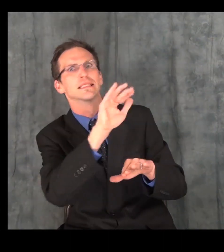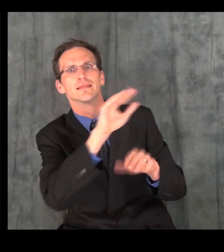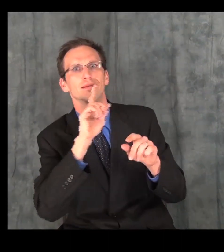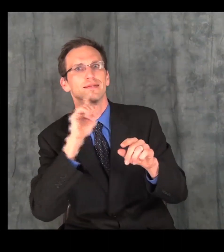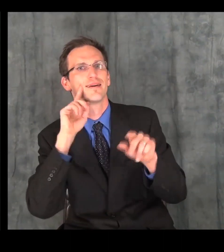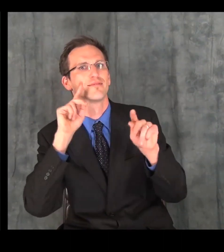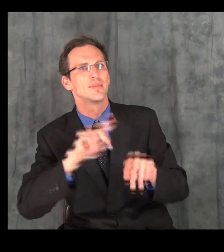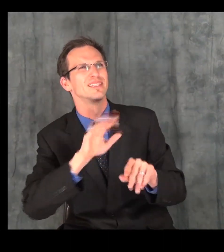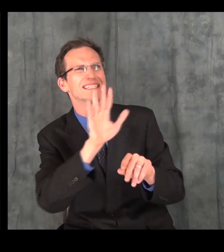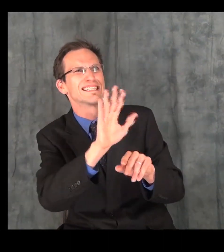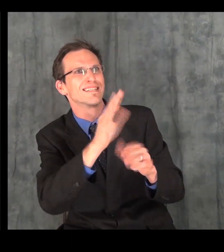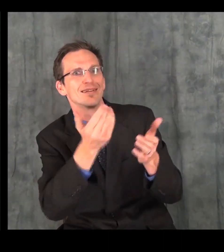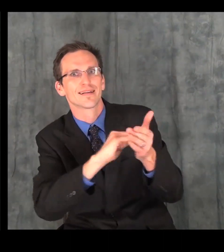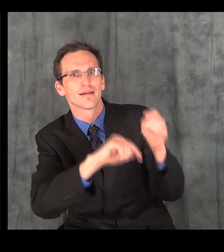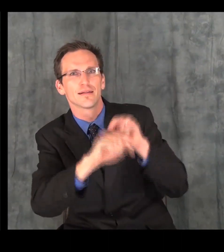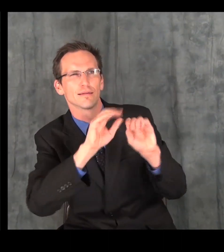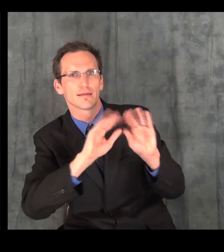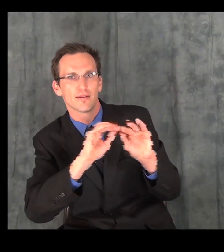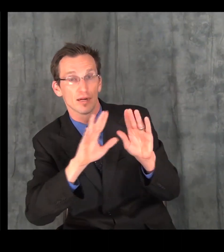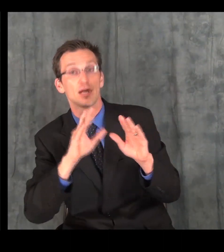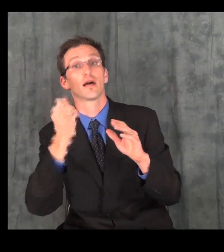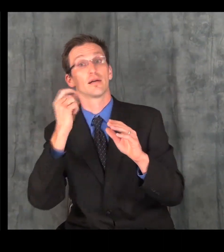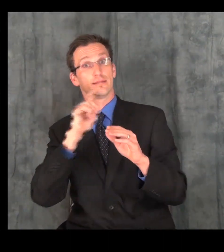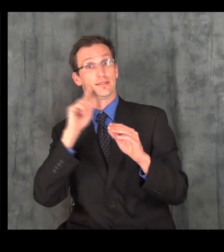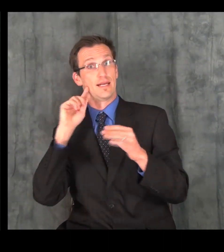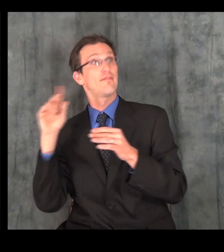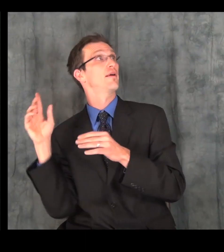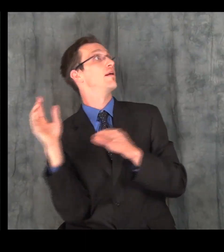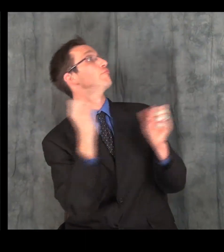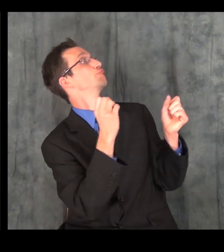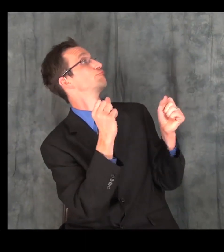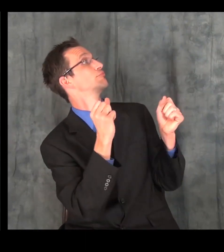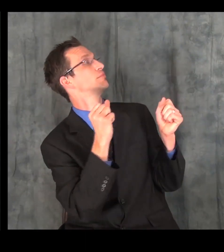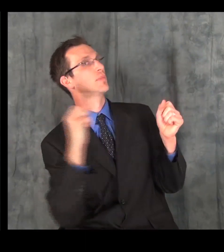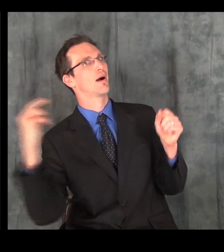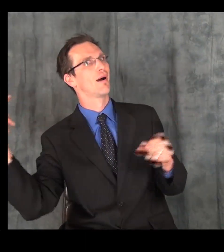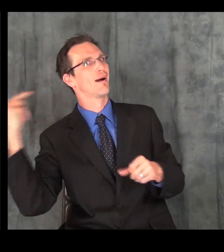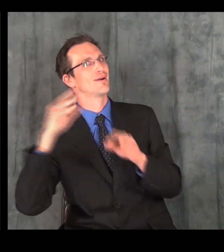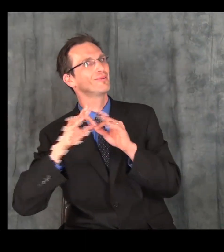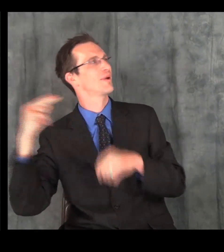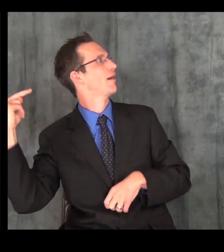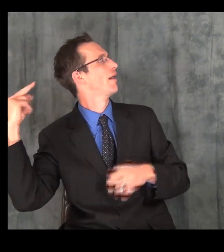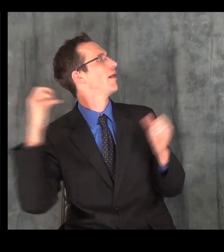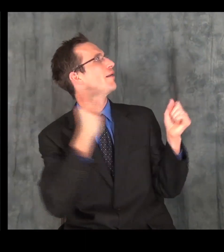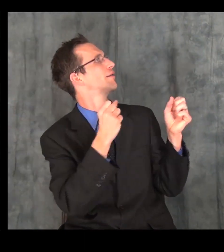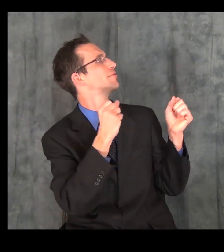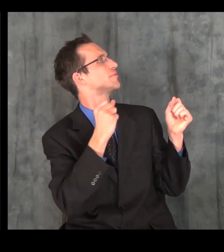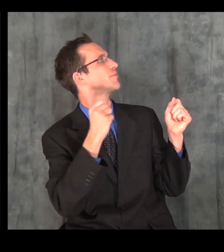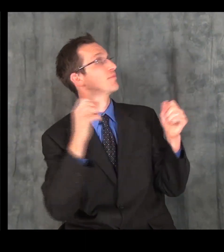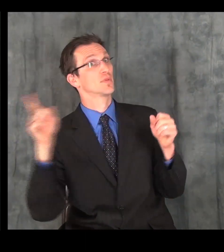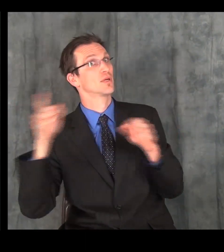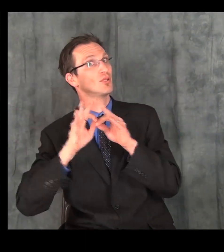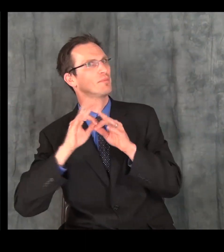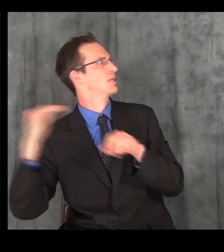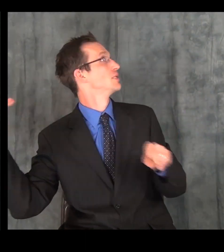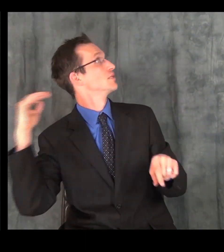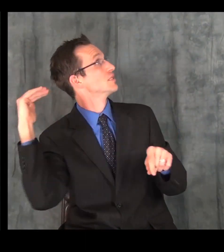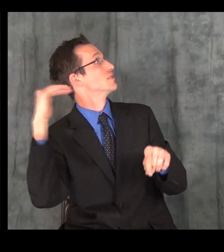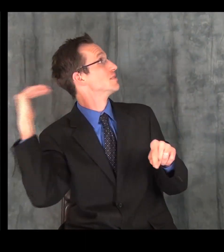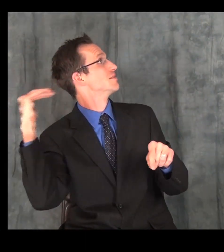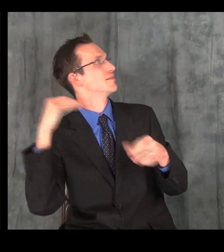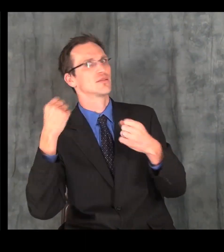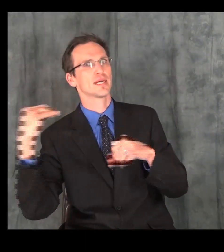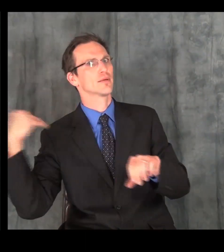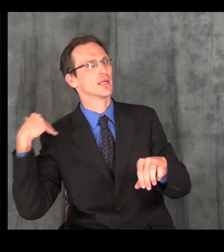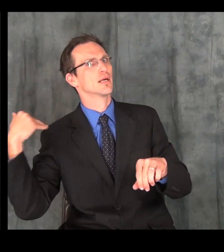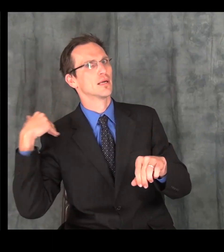he turned away, so the interpreter was kind of looking at the deaf person side on, and then what happened is the interpreter's trying to get his attention. He's